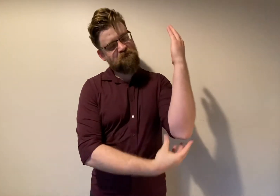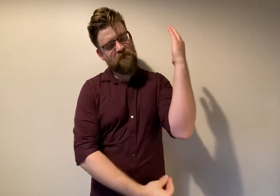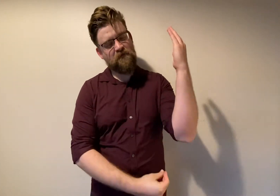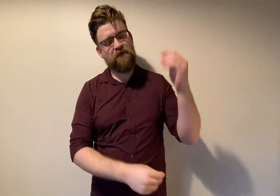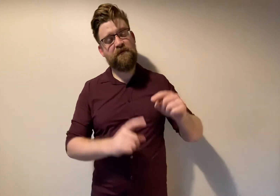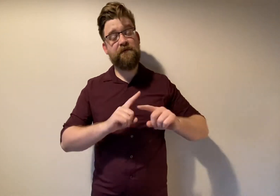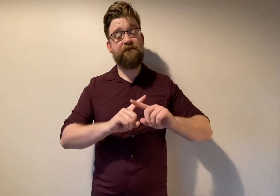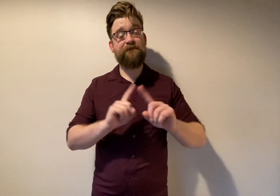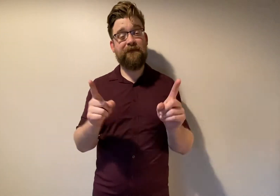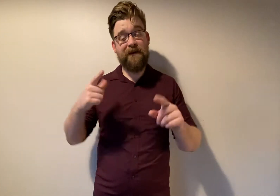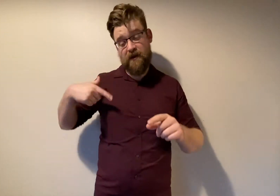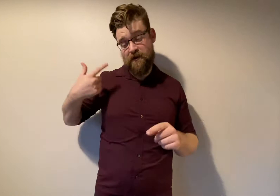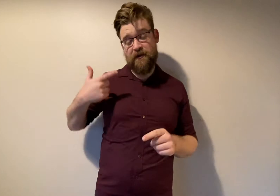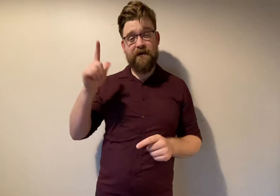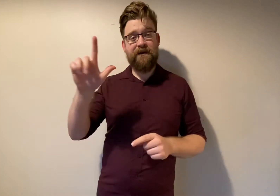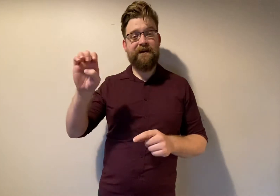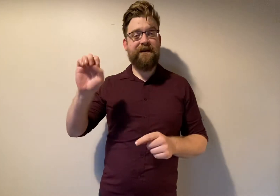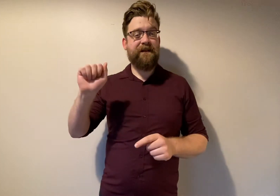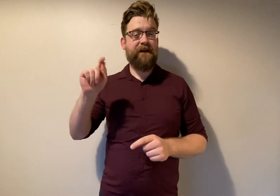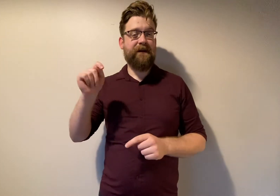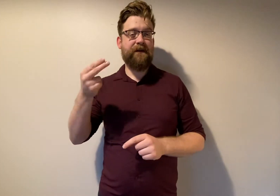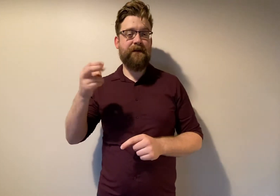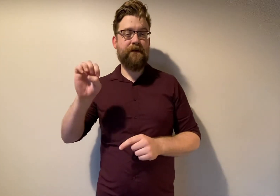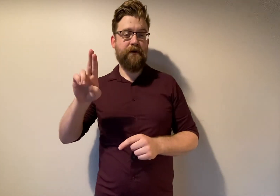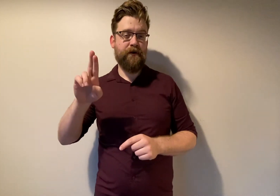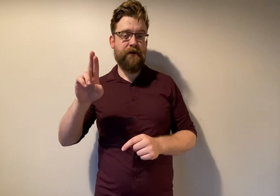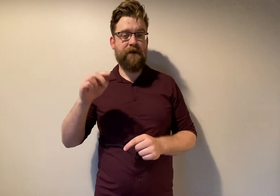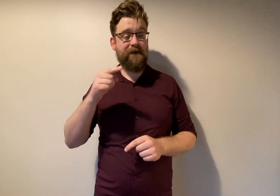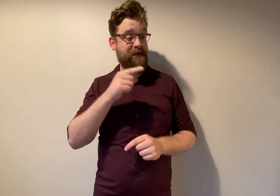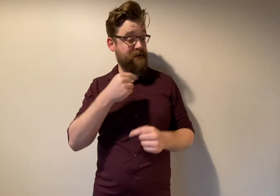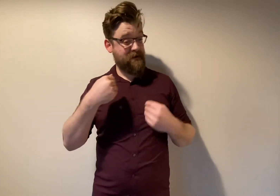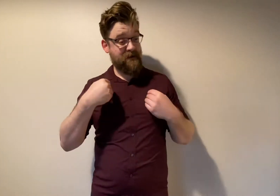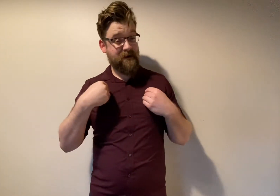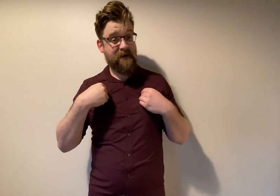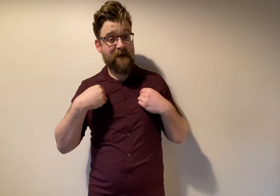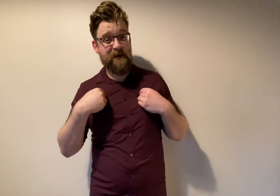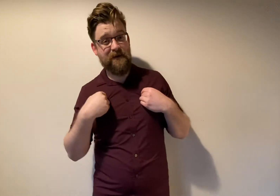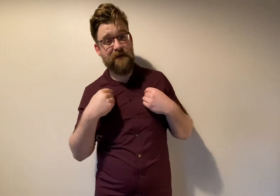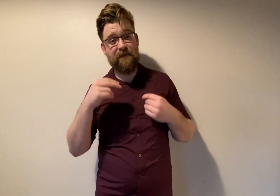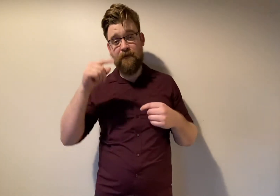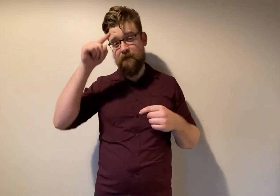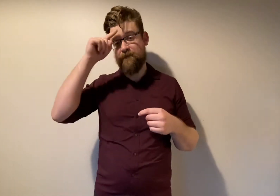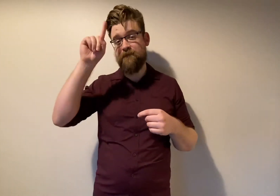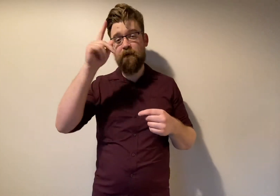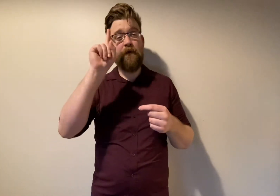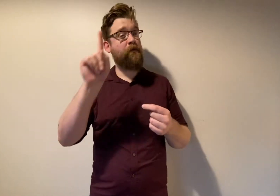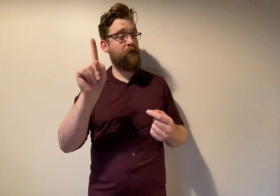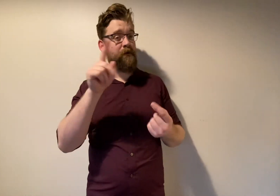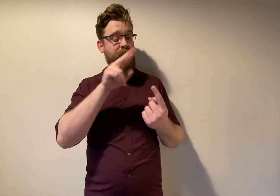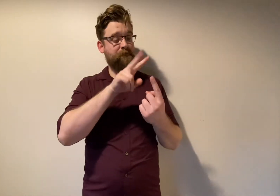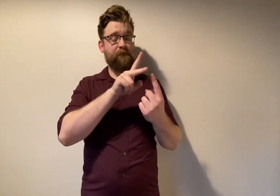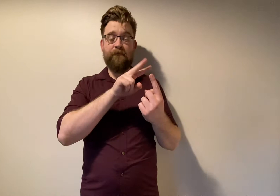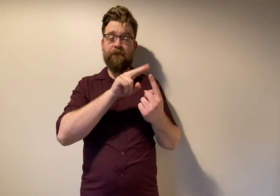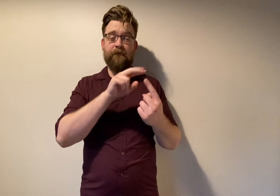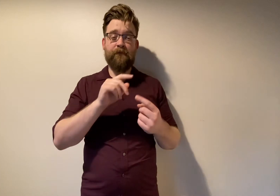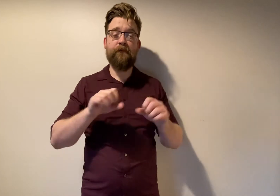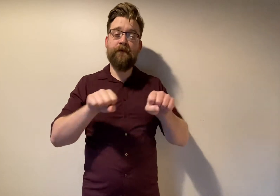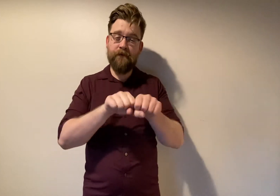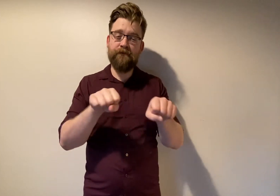Then he cut his leather out, all ready to make up the next day, meaning to rise early in the morning to do his work. His conscience